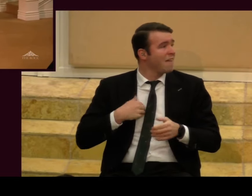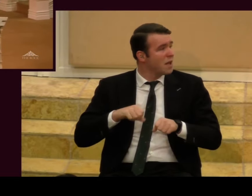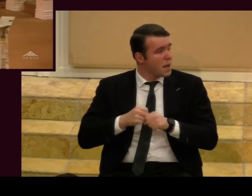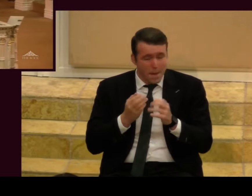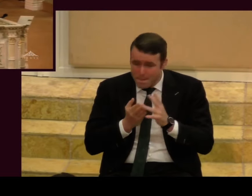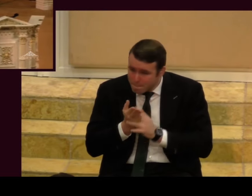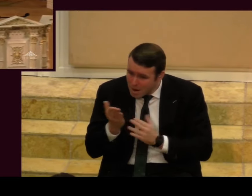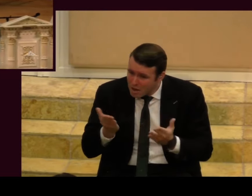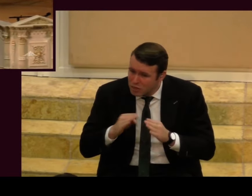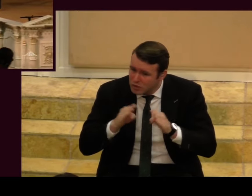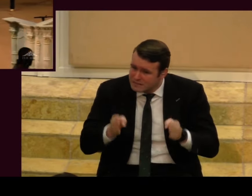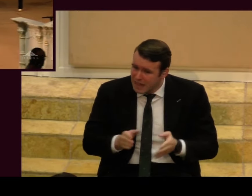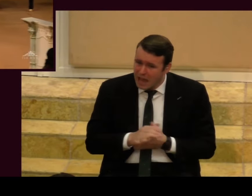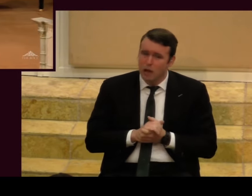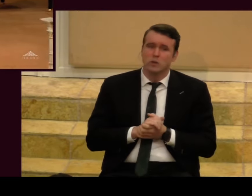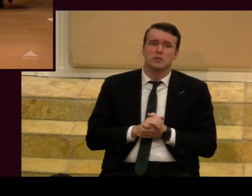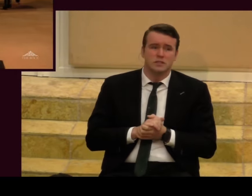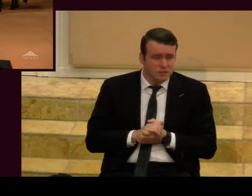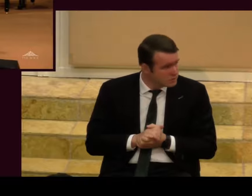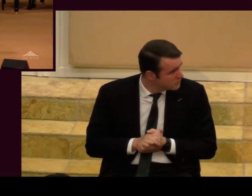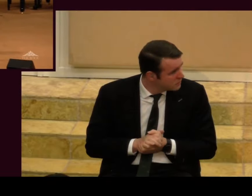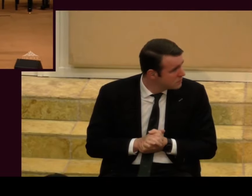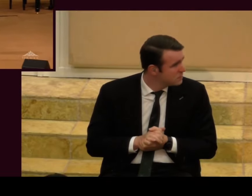Come on, there's breakthroughs in this house.